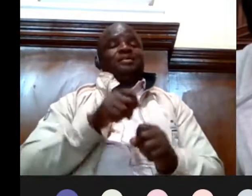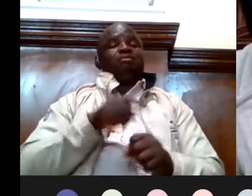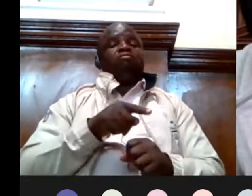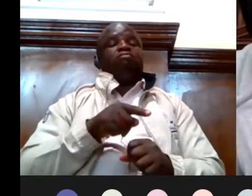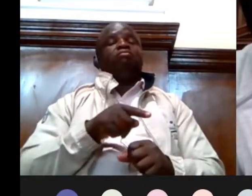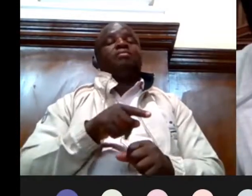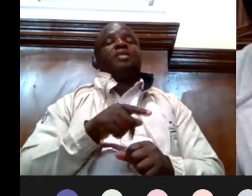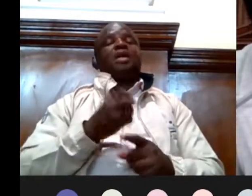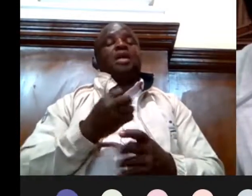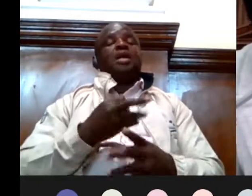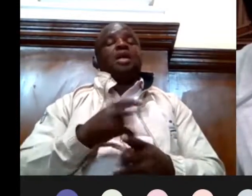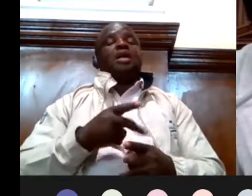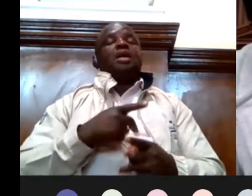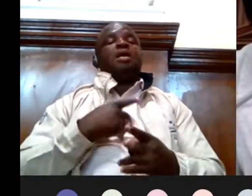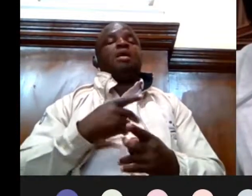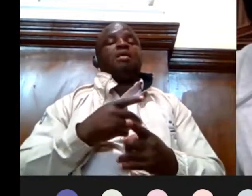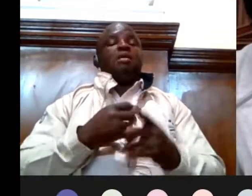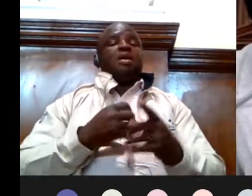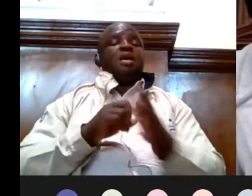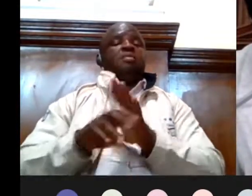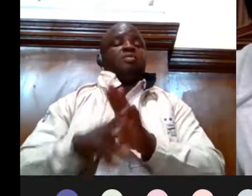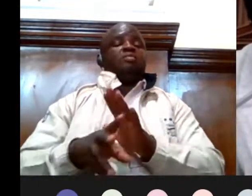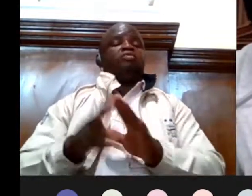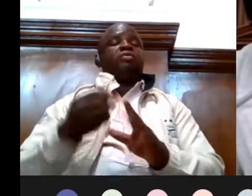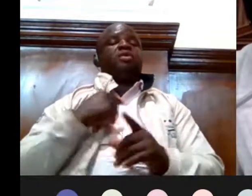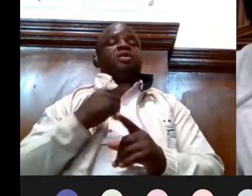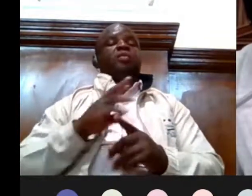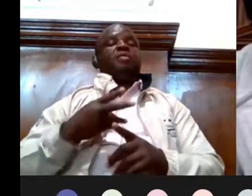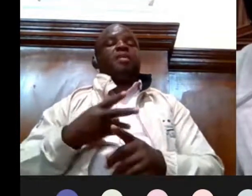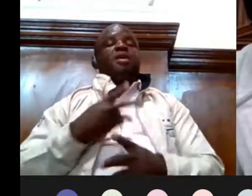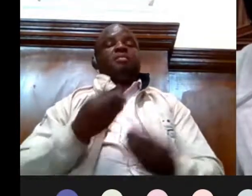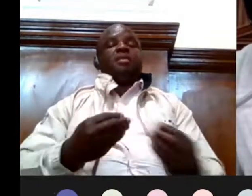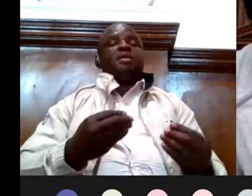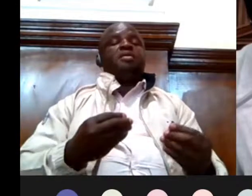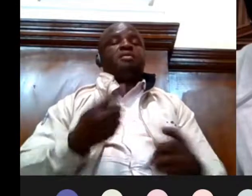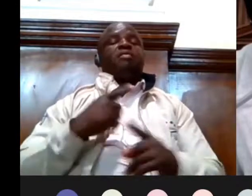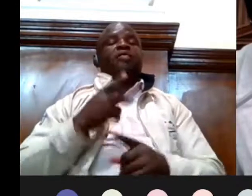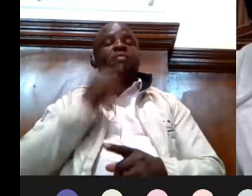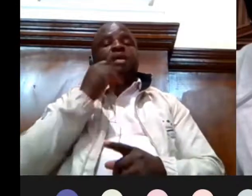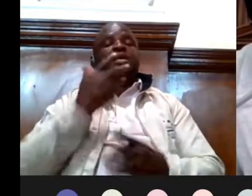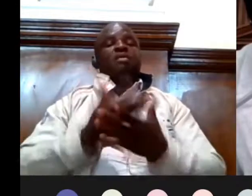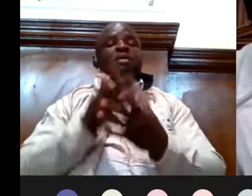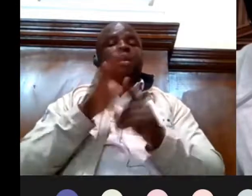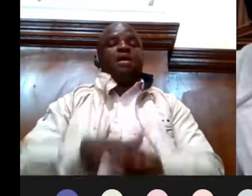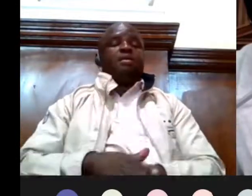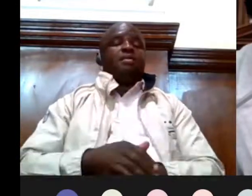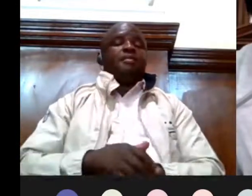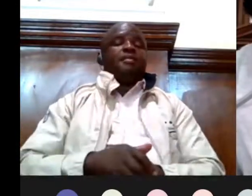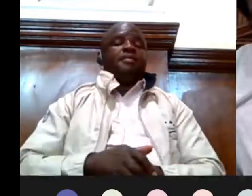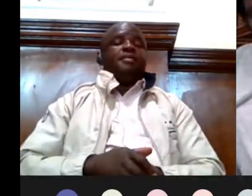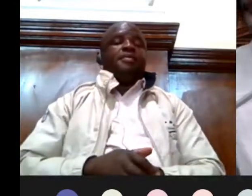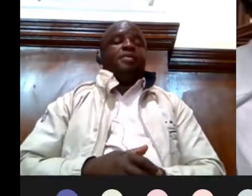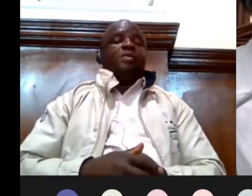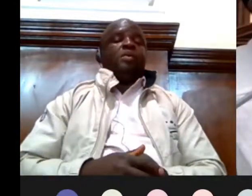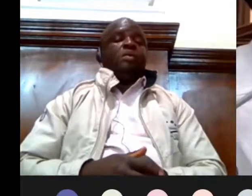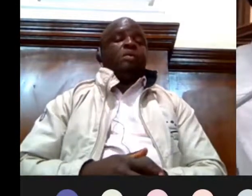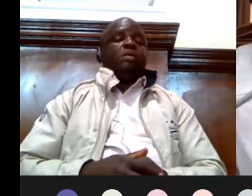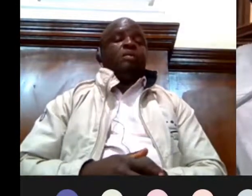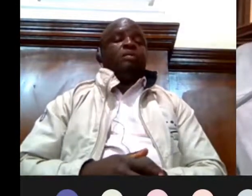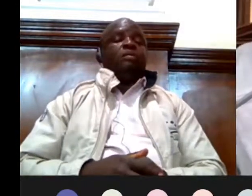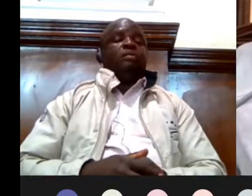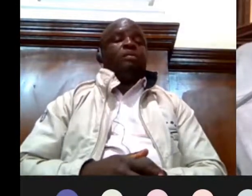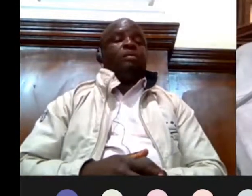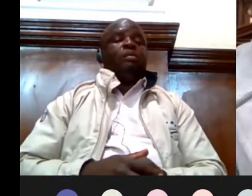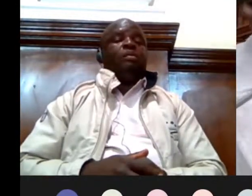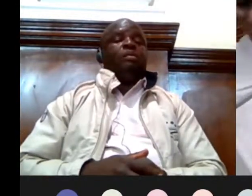the abuse of women and children by their male counterpart, whom it placed them